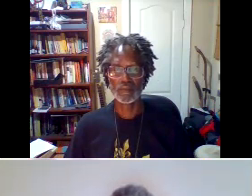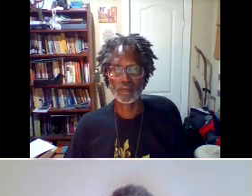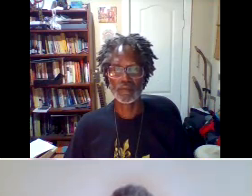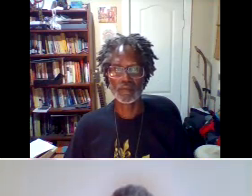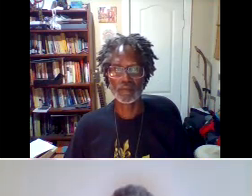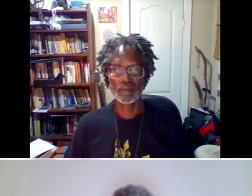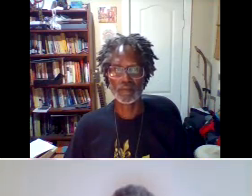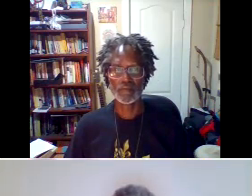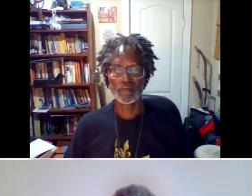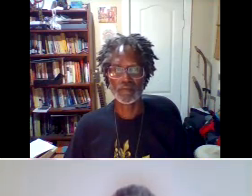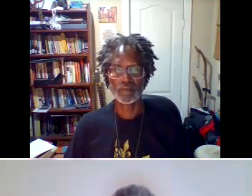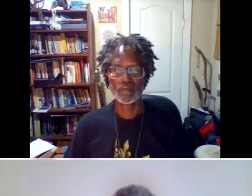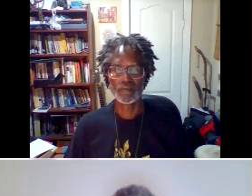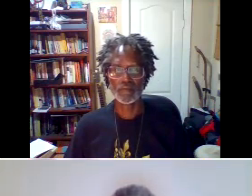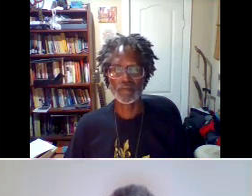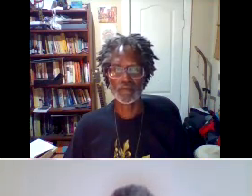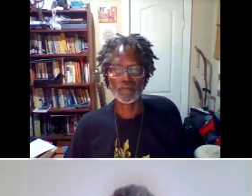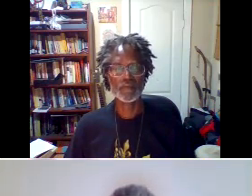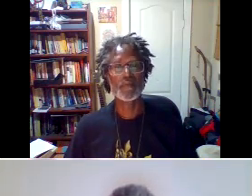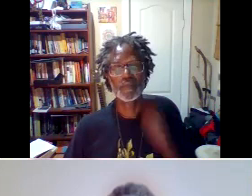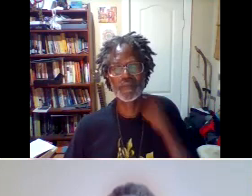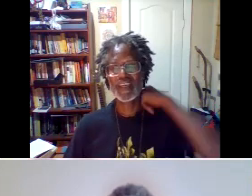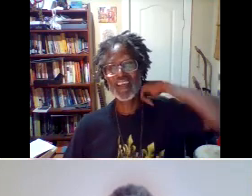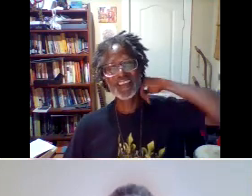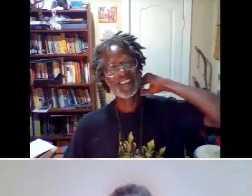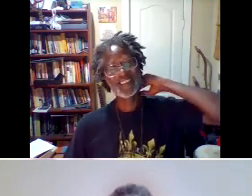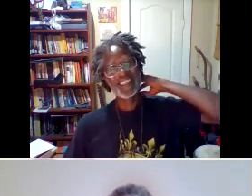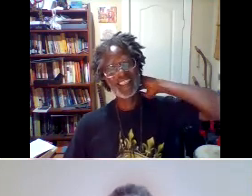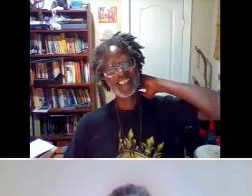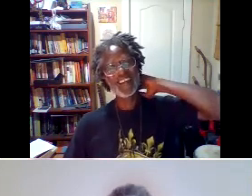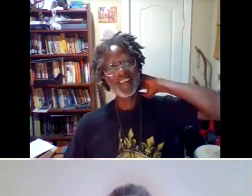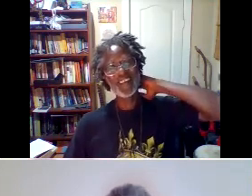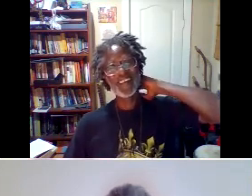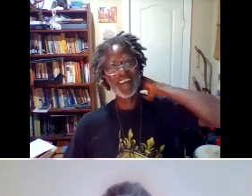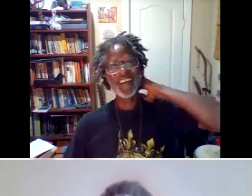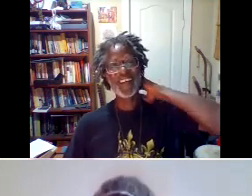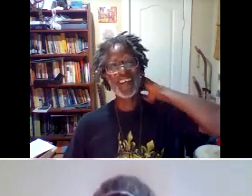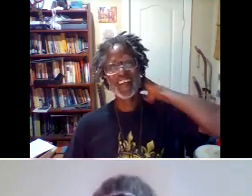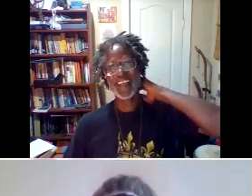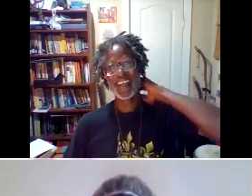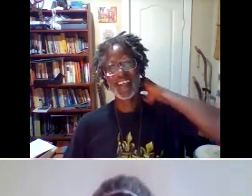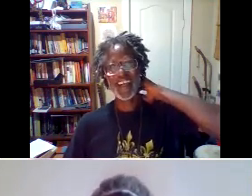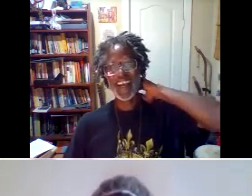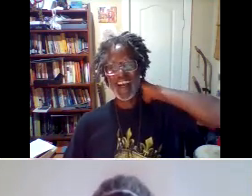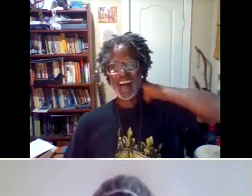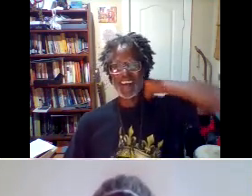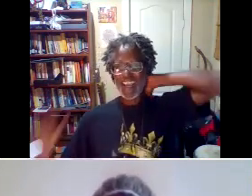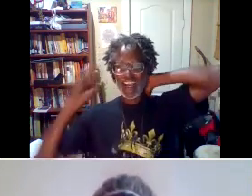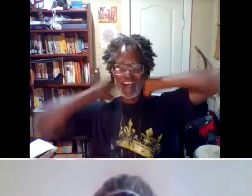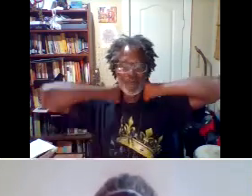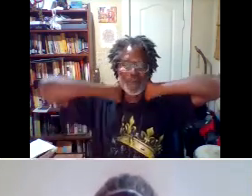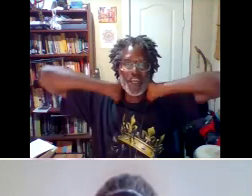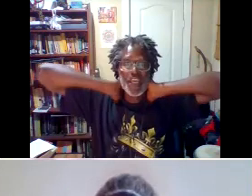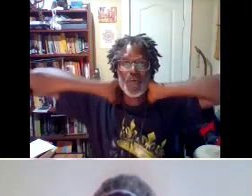And I want to say, let's go. Okay, so let's go. Some earphones in.